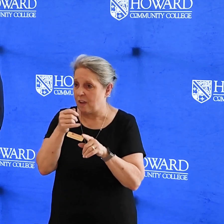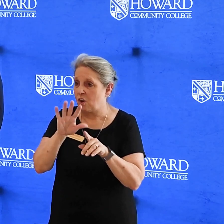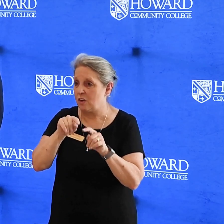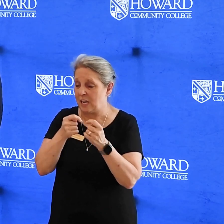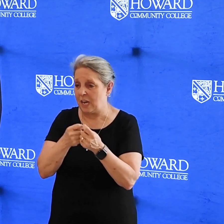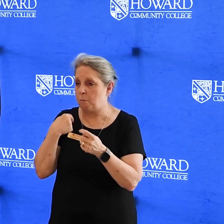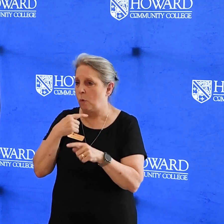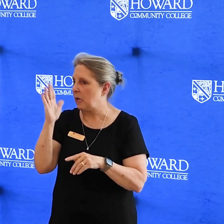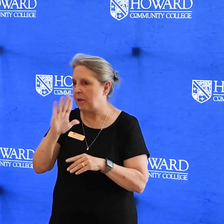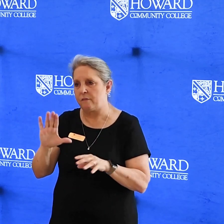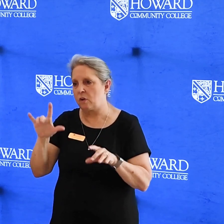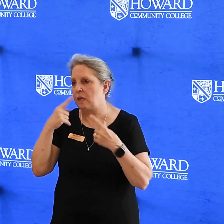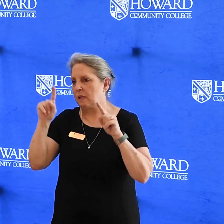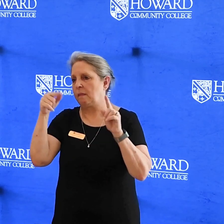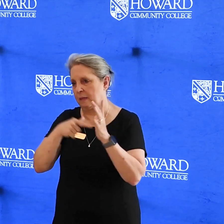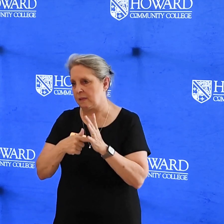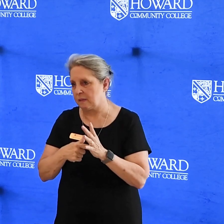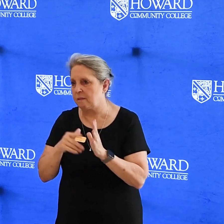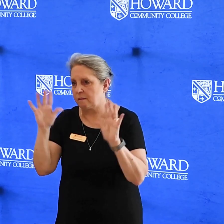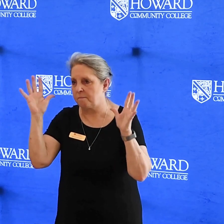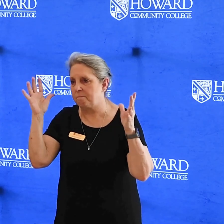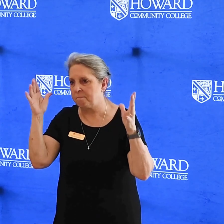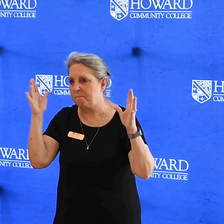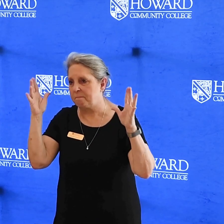have been possible.